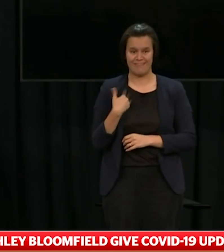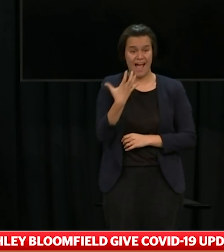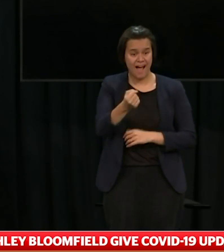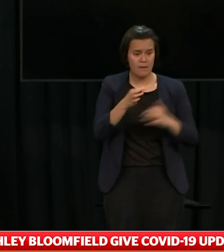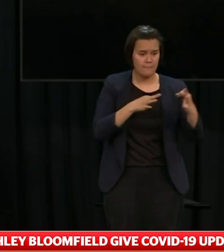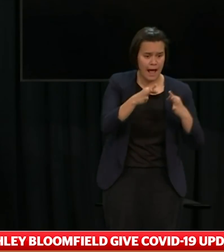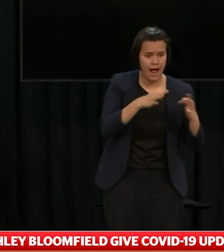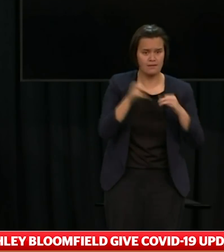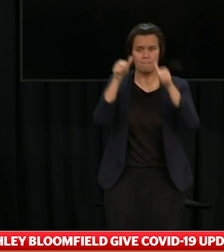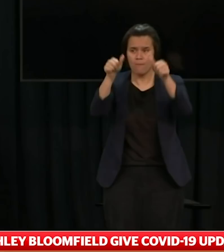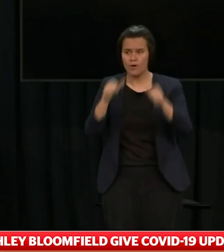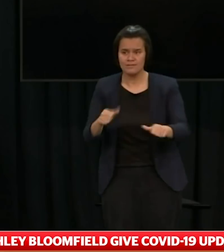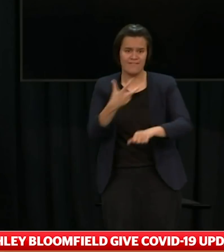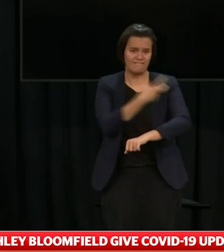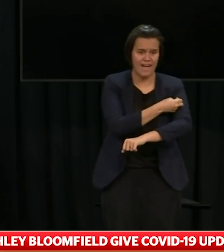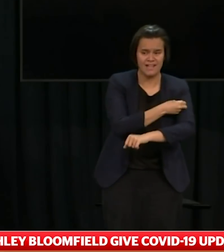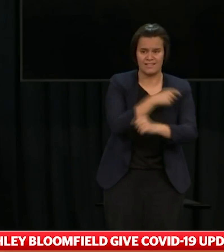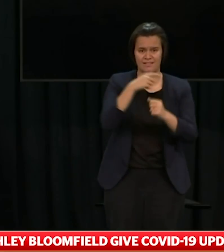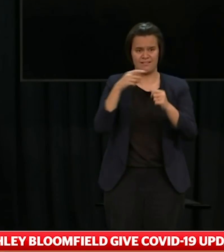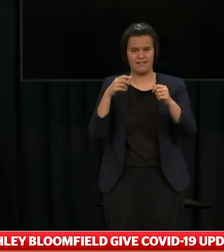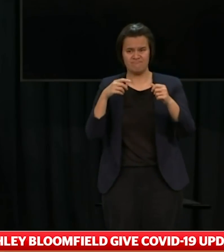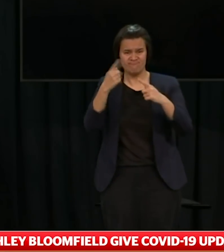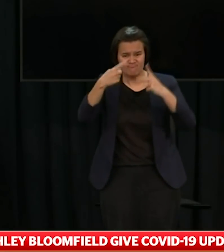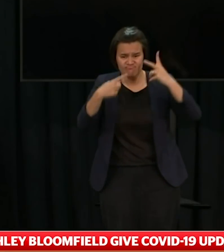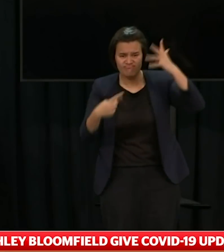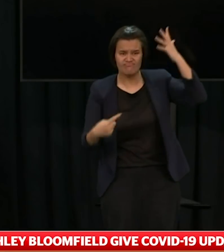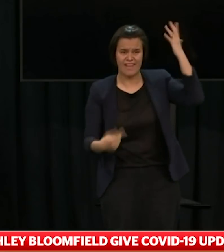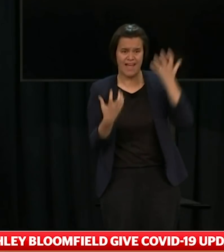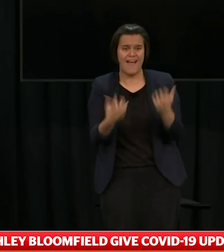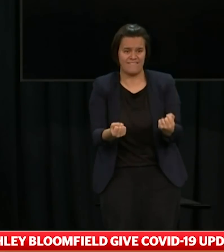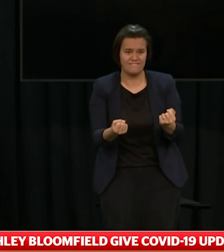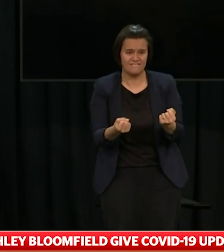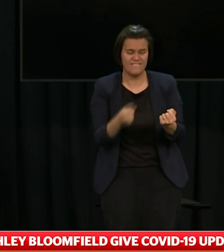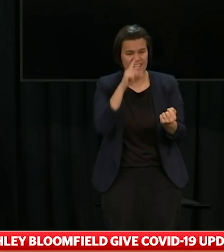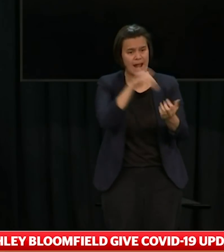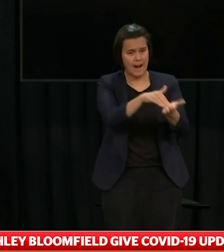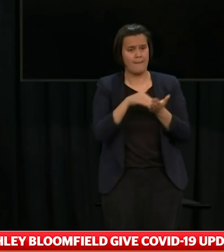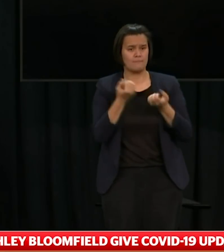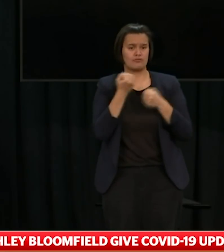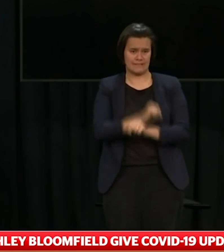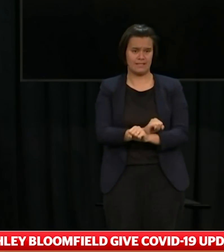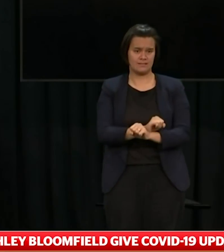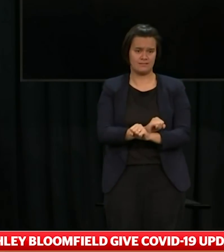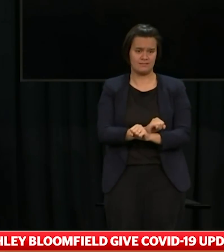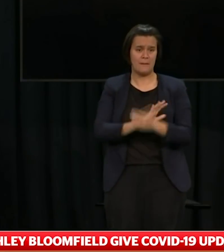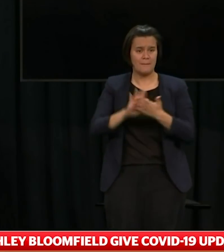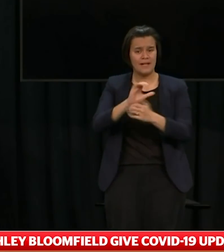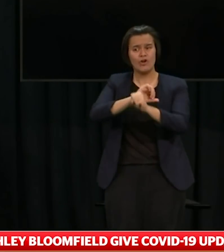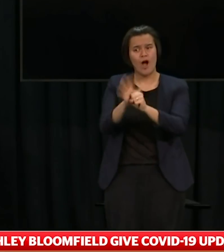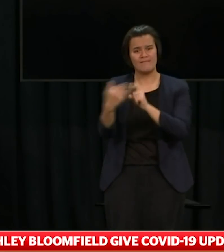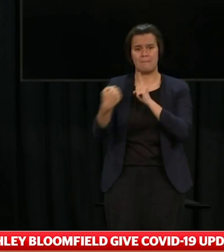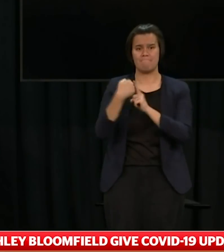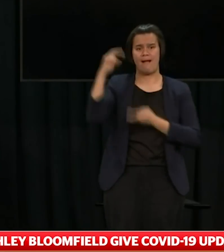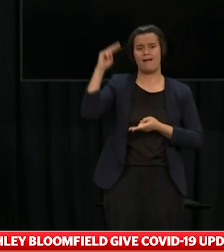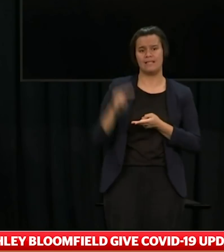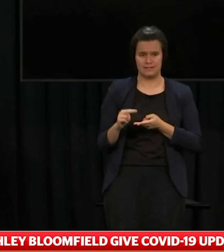when we started, and we have a strong plan on how to use them to protect ourselves and minimise the impact COVID has on our